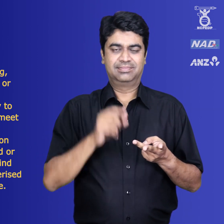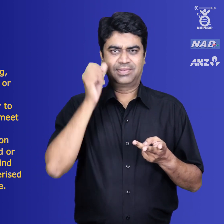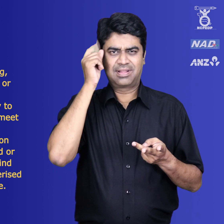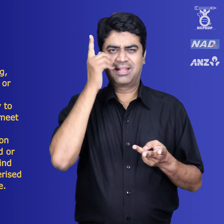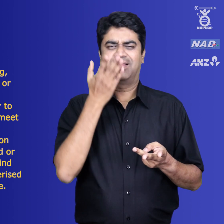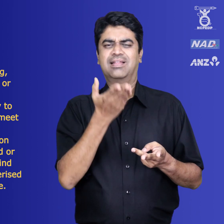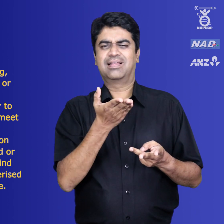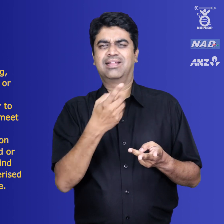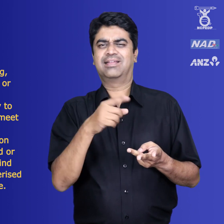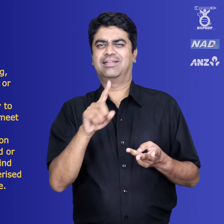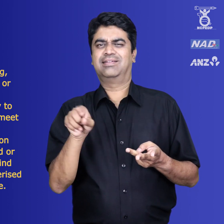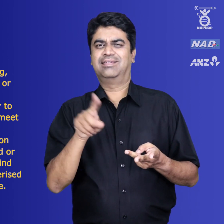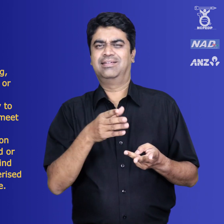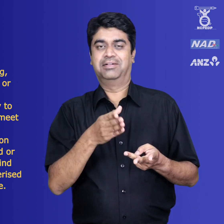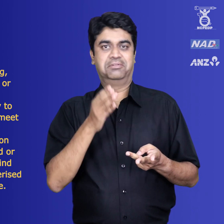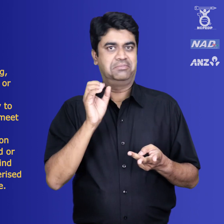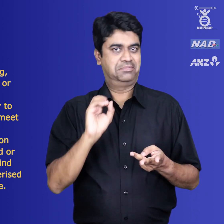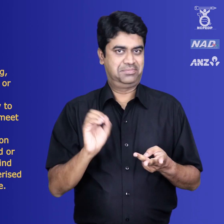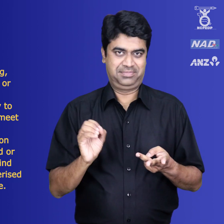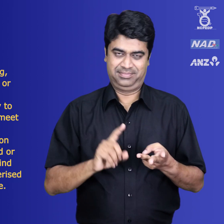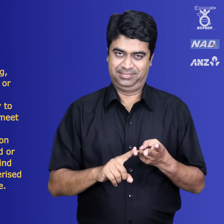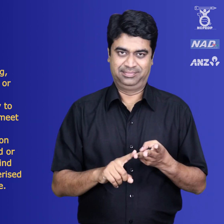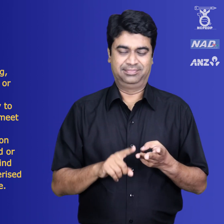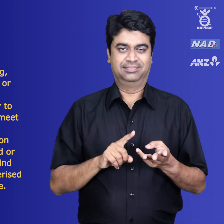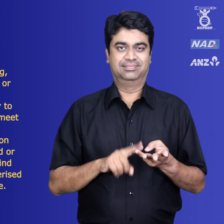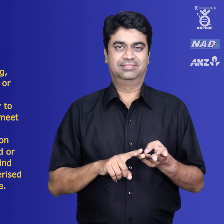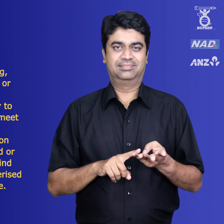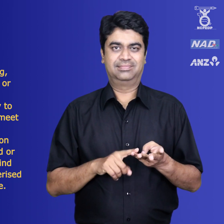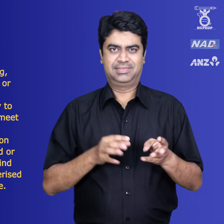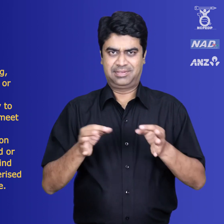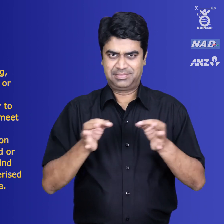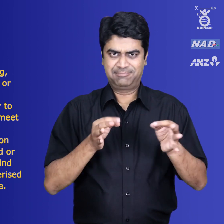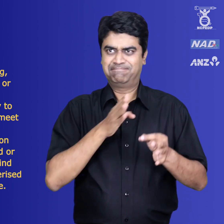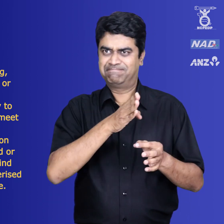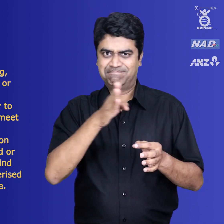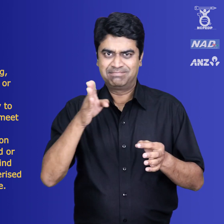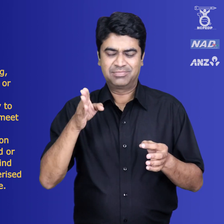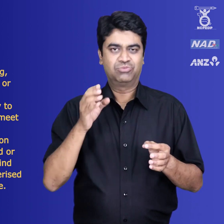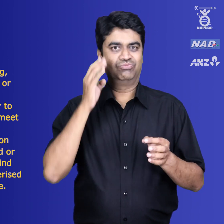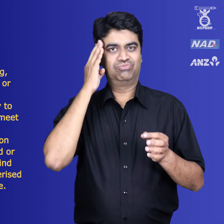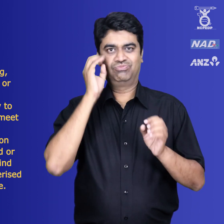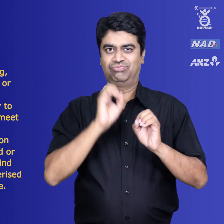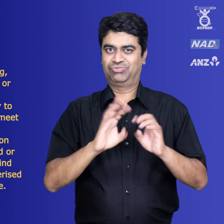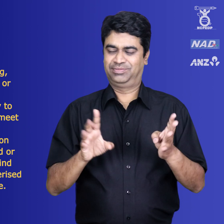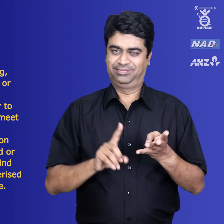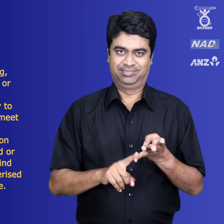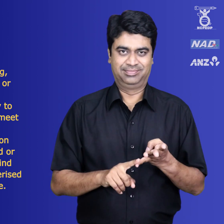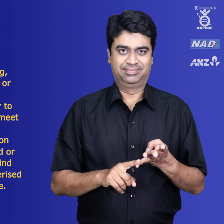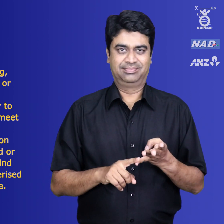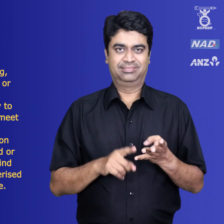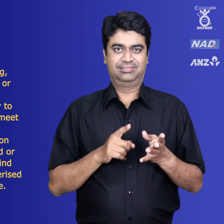orientation, or memory that grossly impairs judgment,